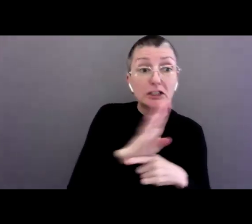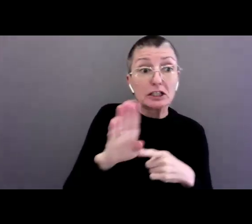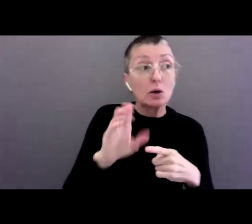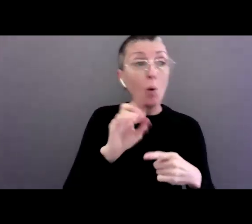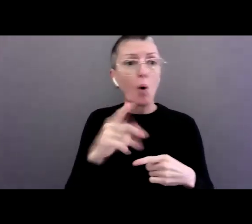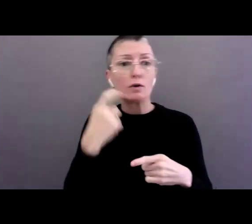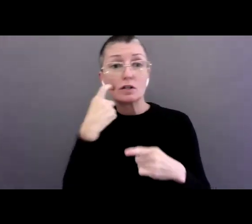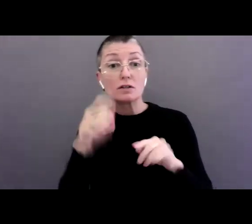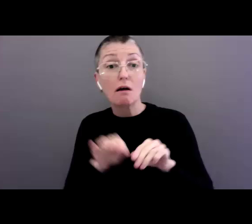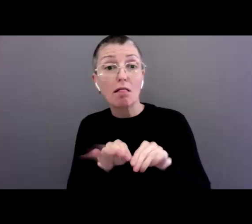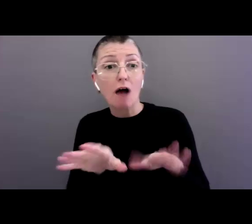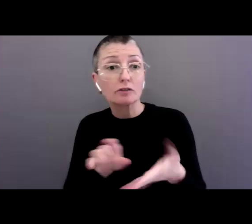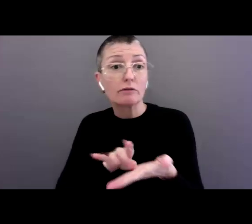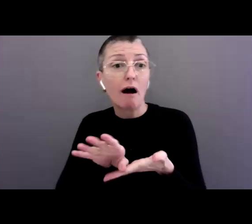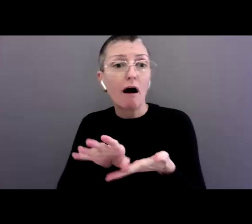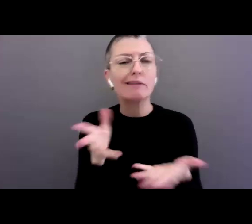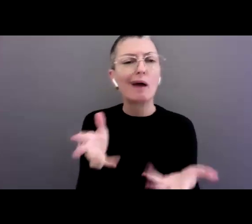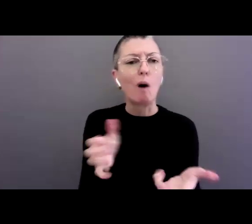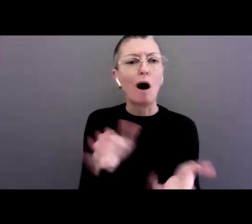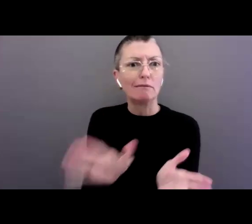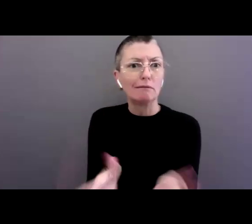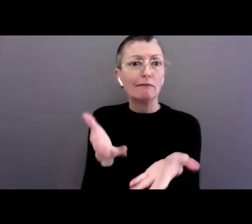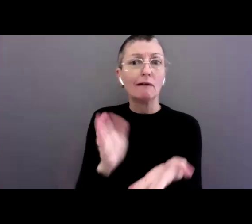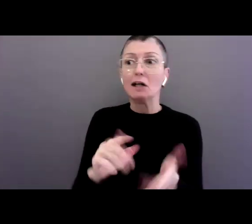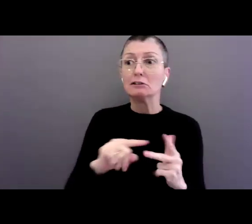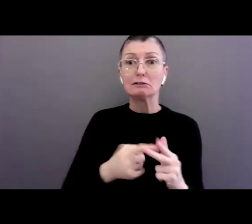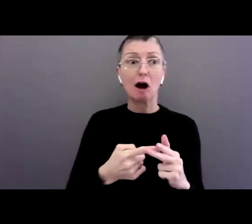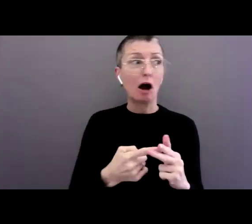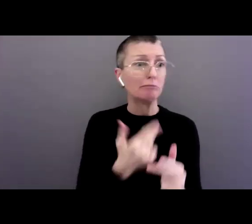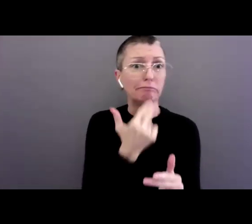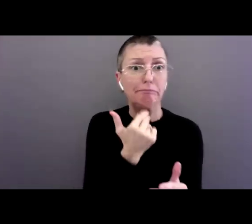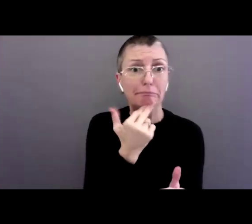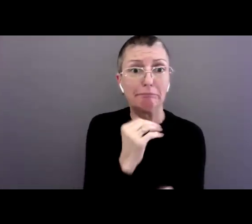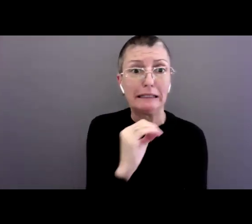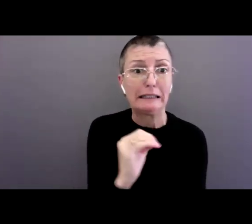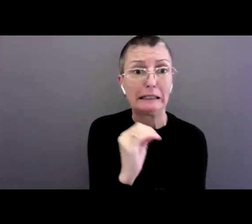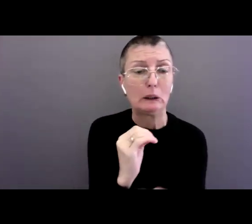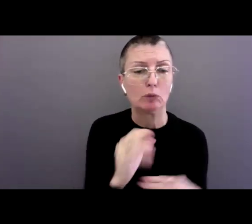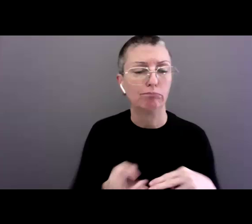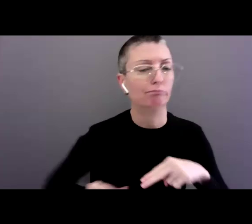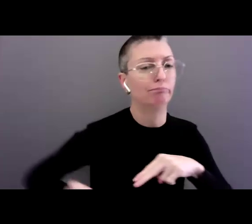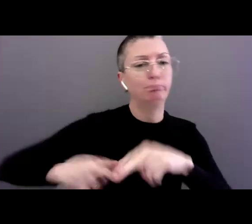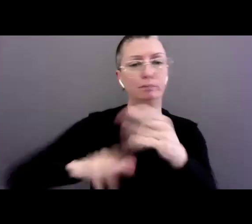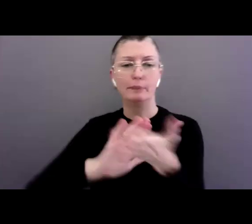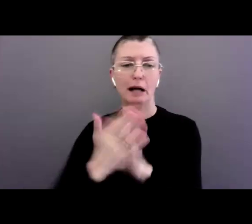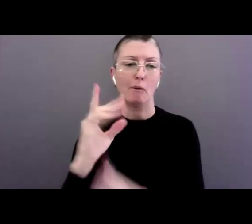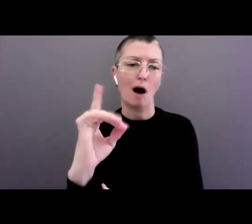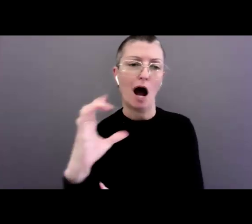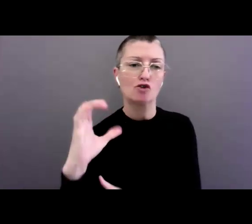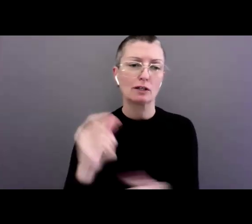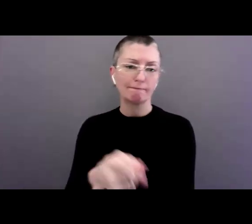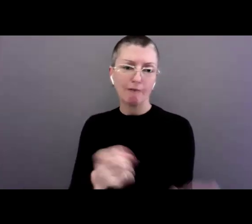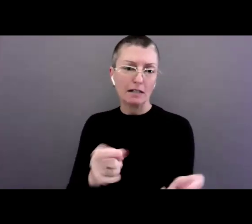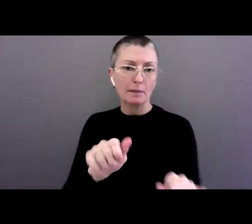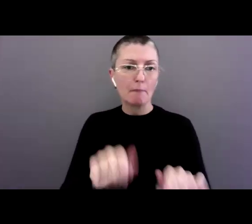little boost to help them grow from 0 to 100 as fast as possible. My background is